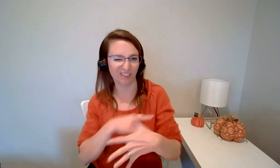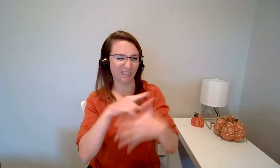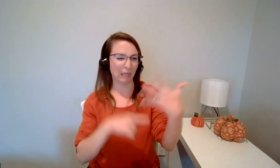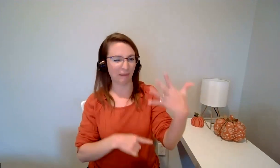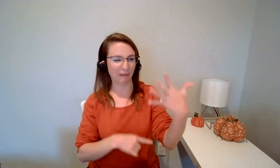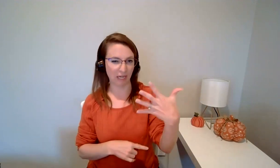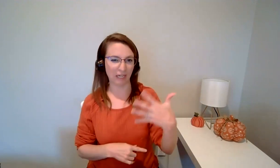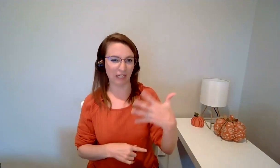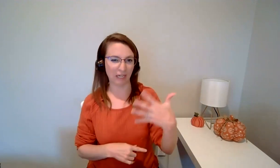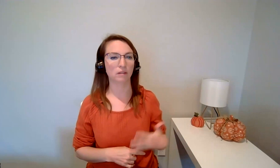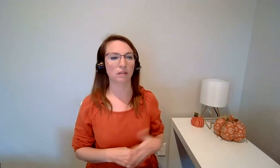kind of just stop at 5.